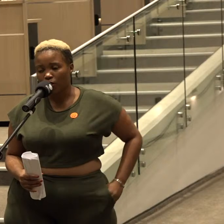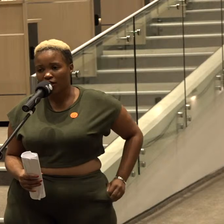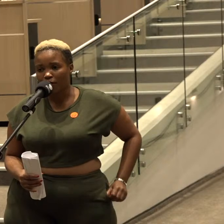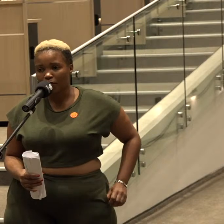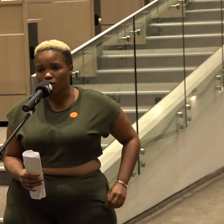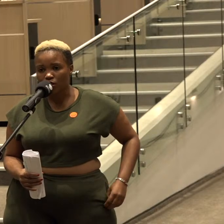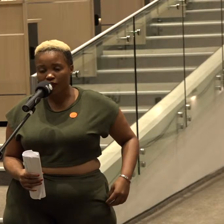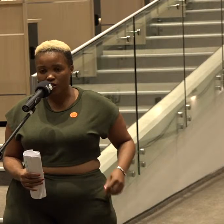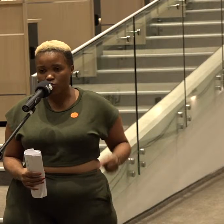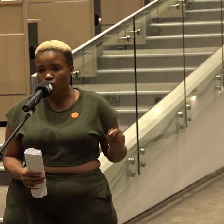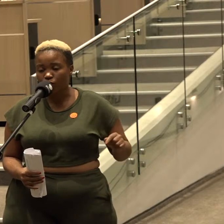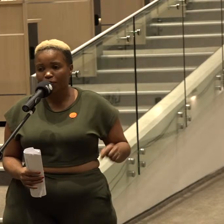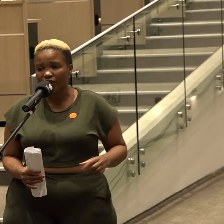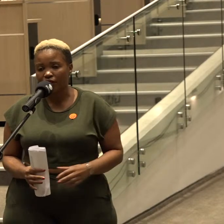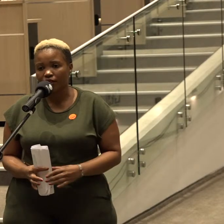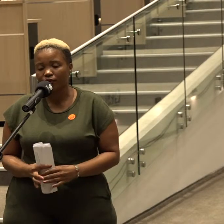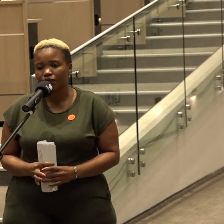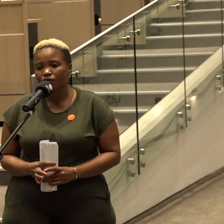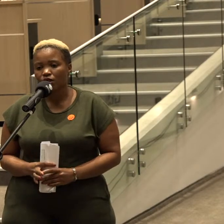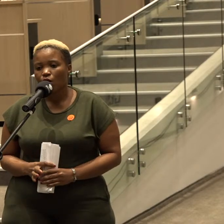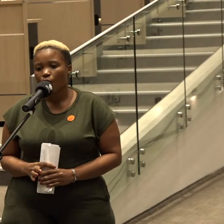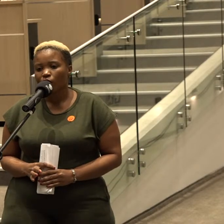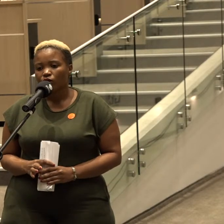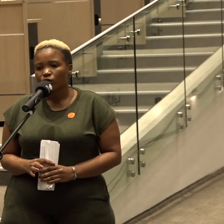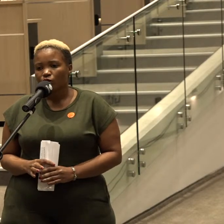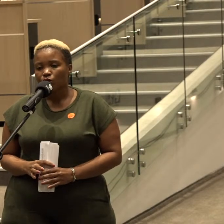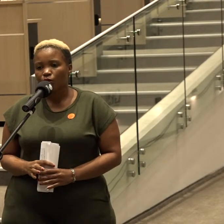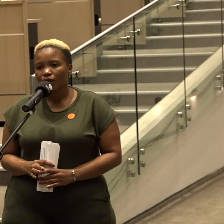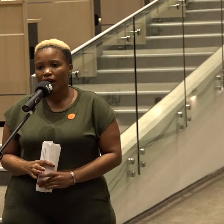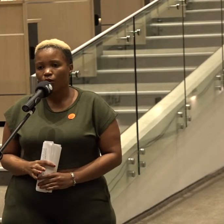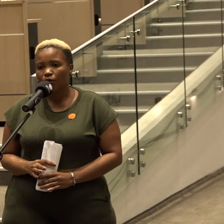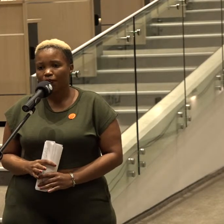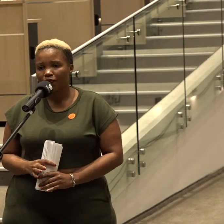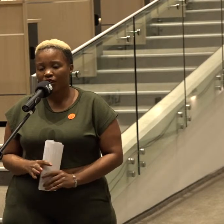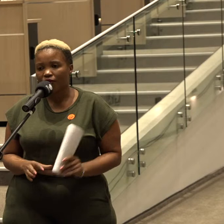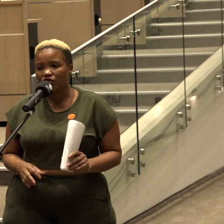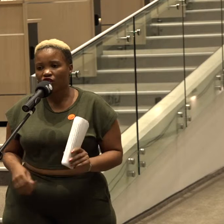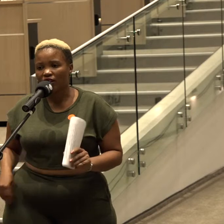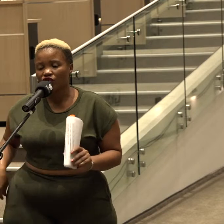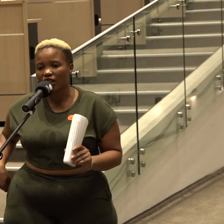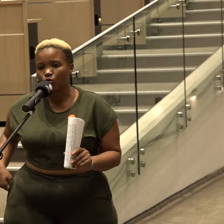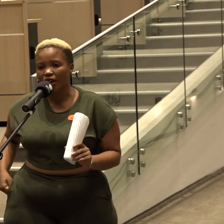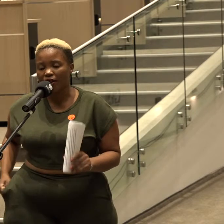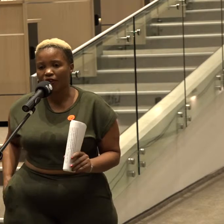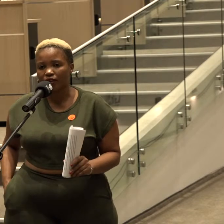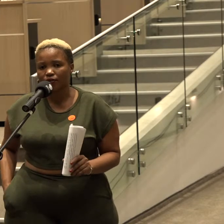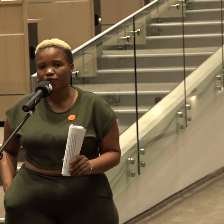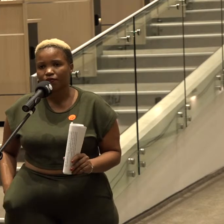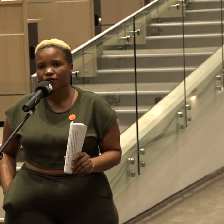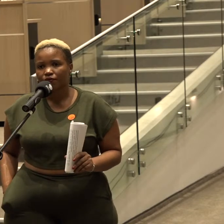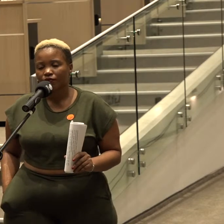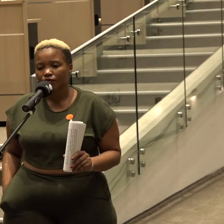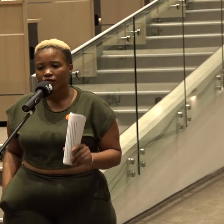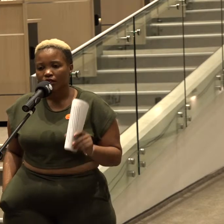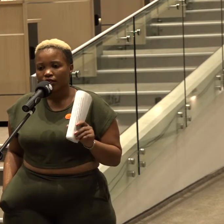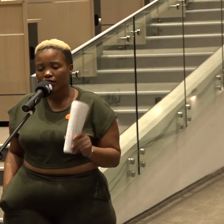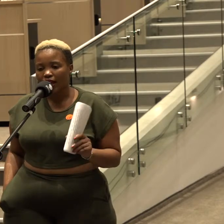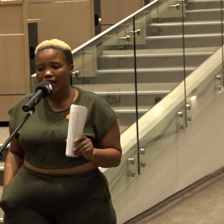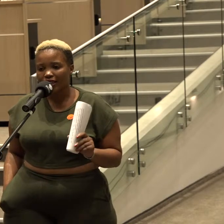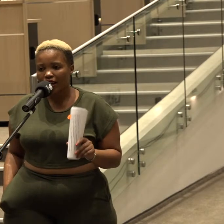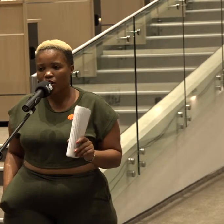if it wasn't because of us we shouldn't be here so now the first challenge that we're having